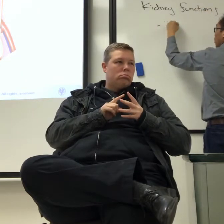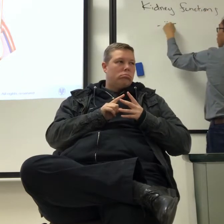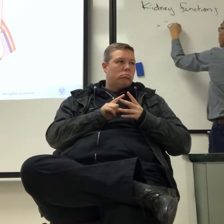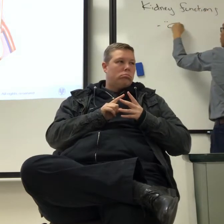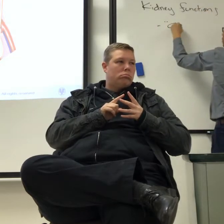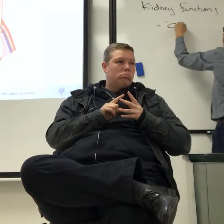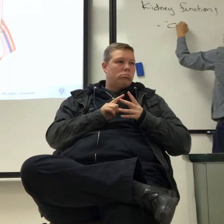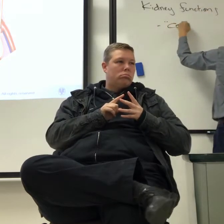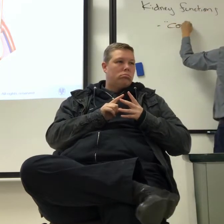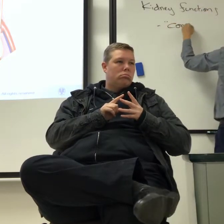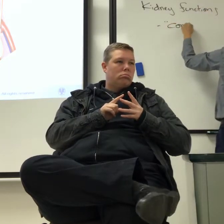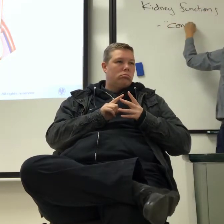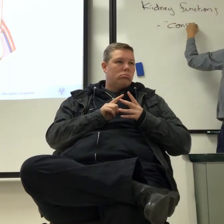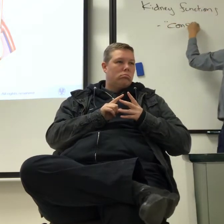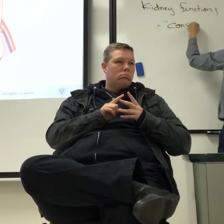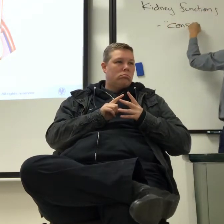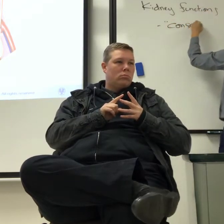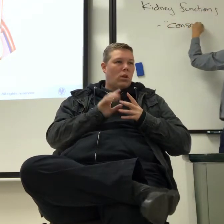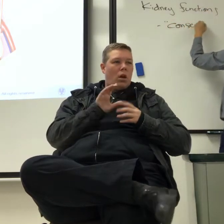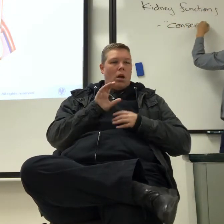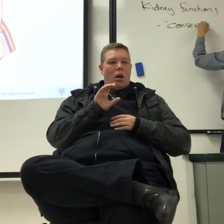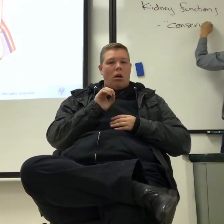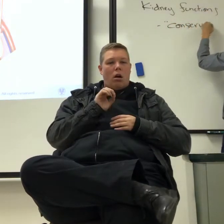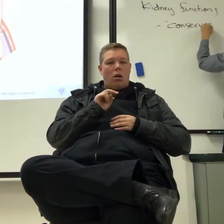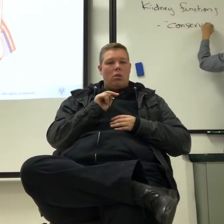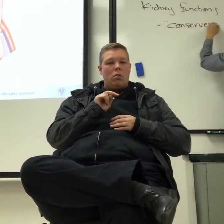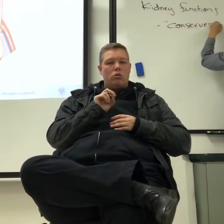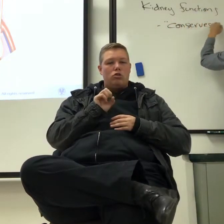Quote unquote, conserves